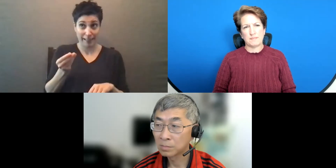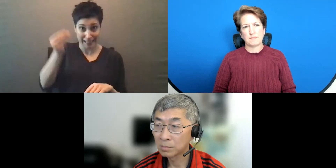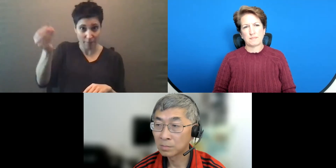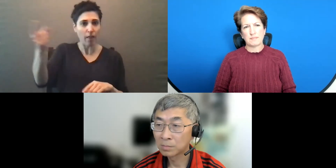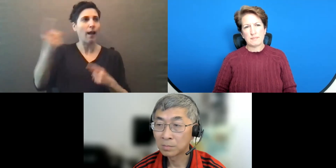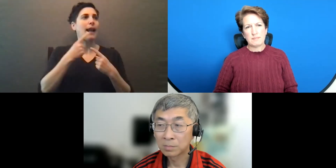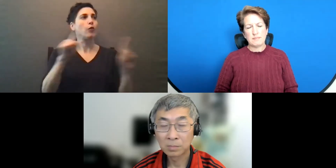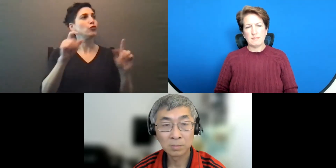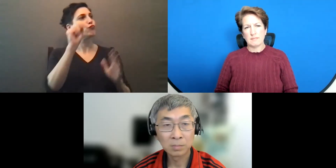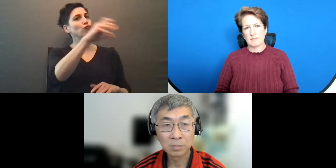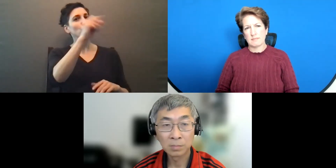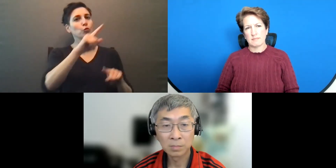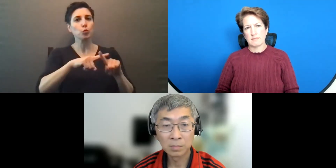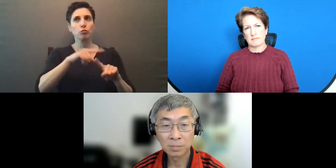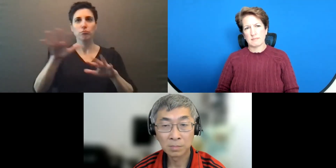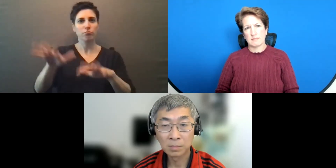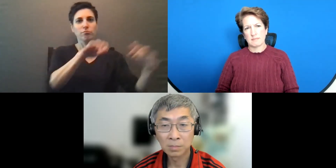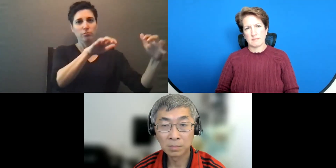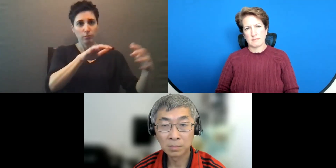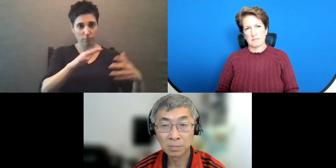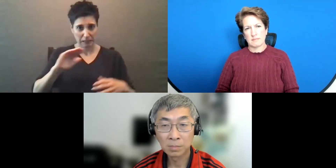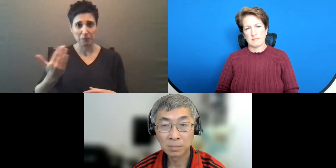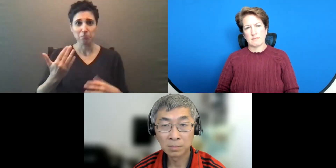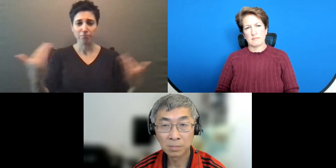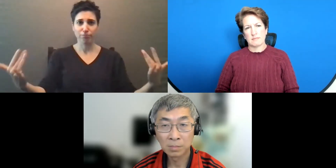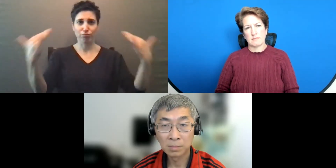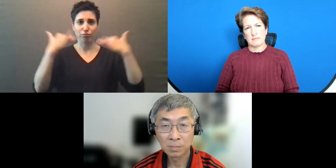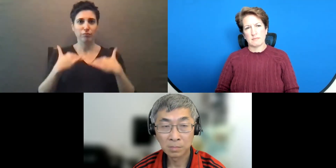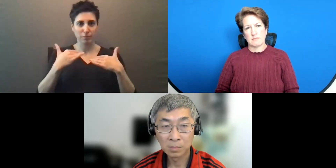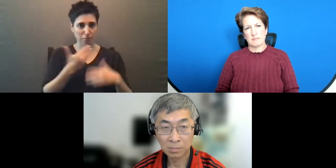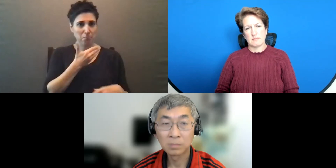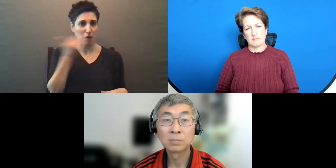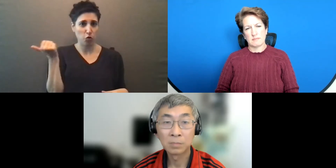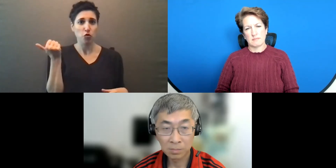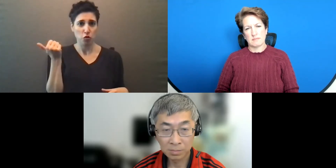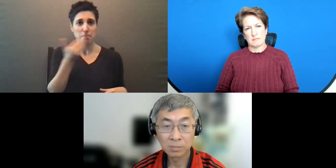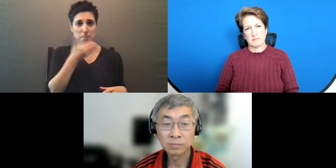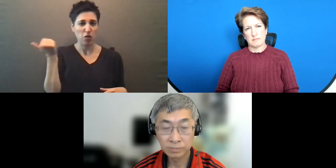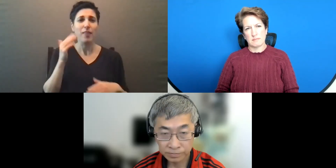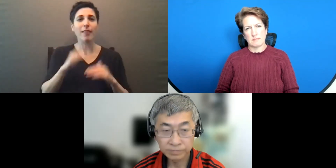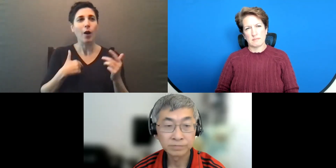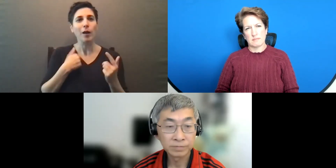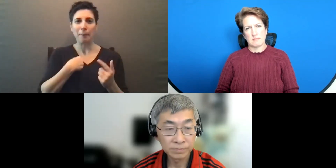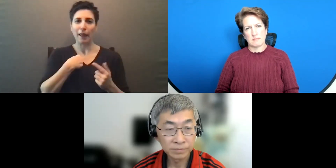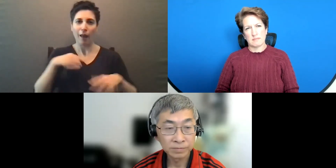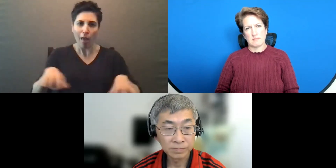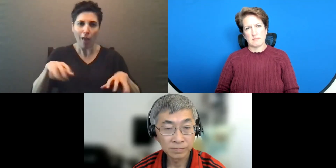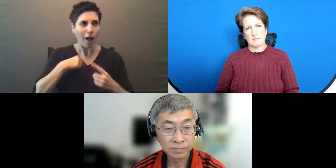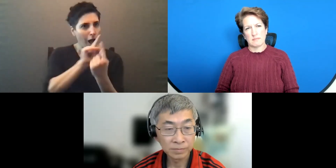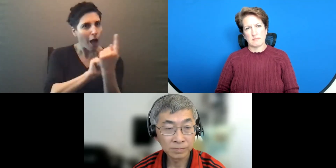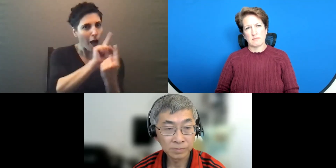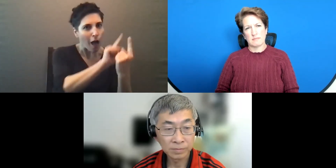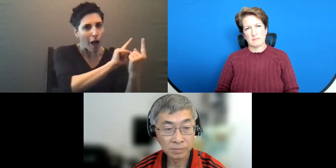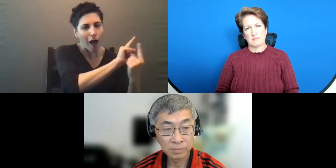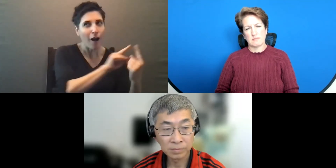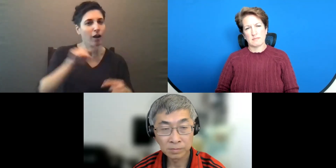us. And I guess that's working better than one-on-one and knocking the door,